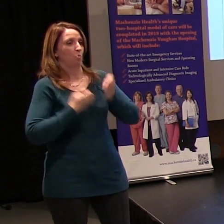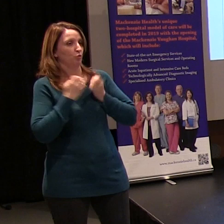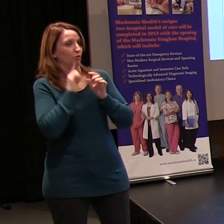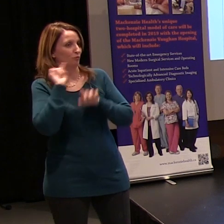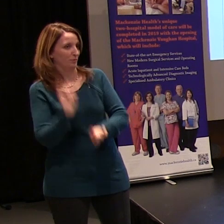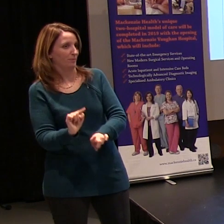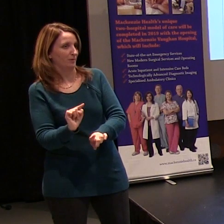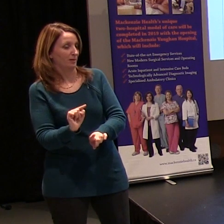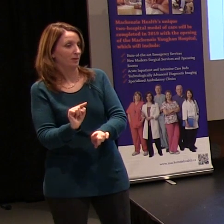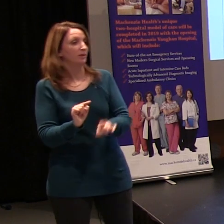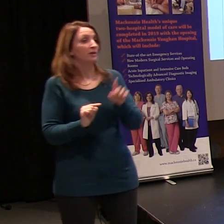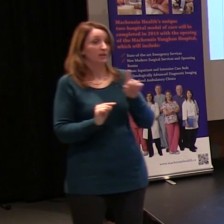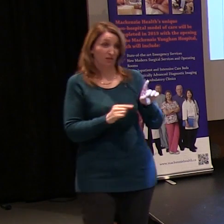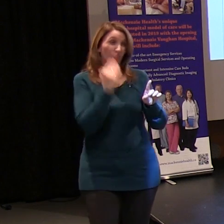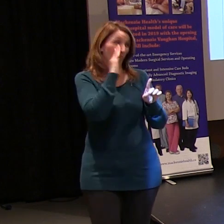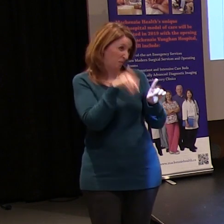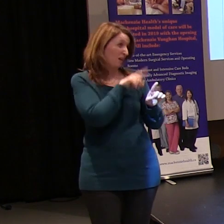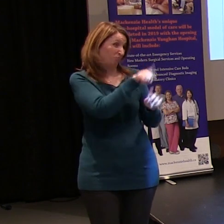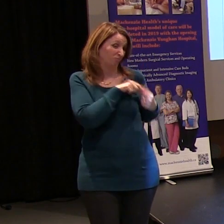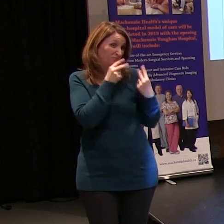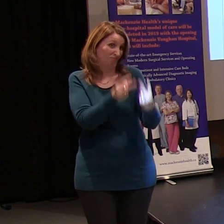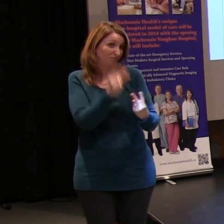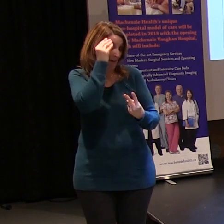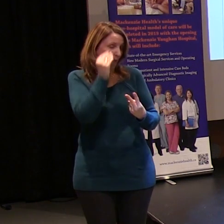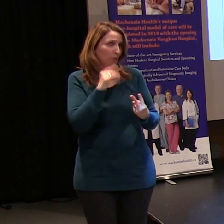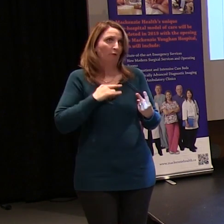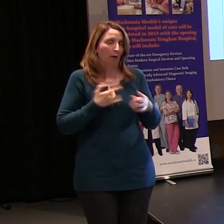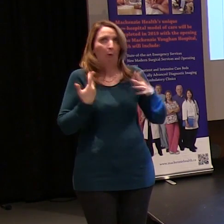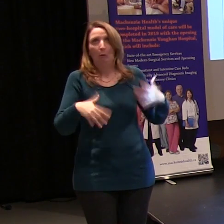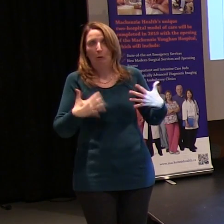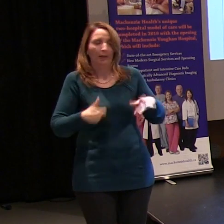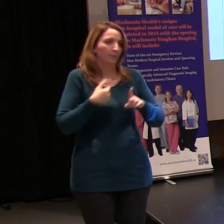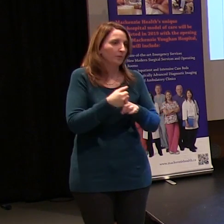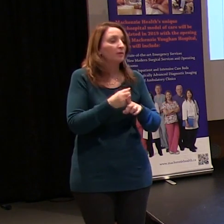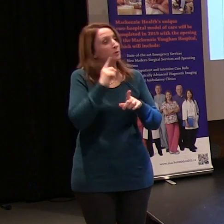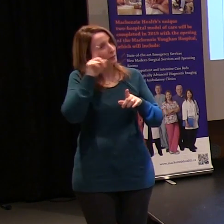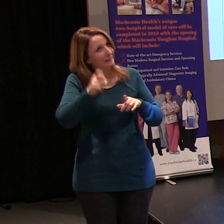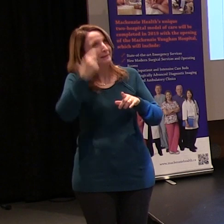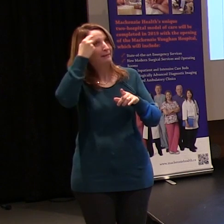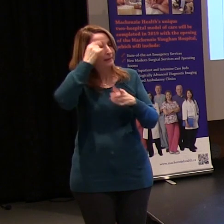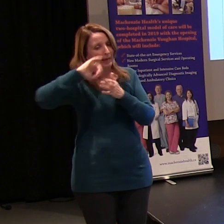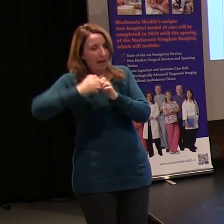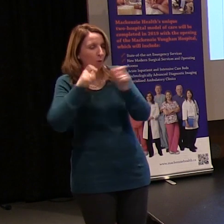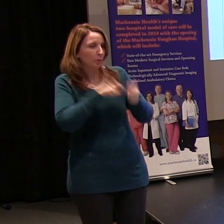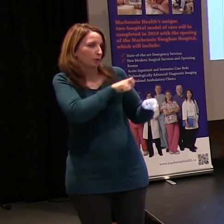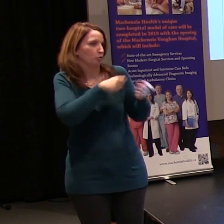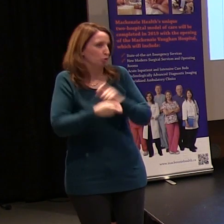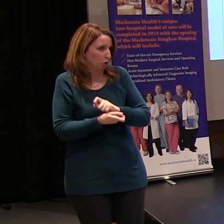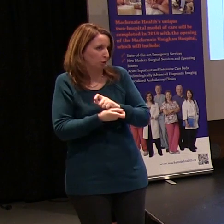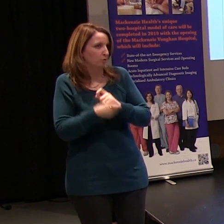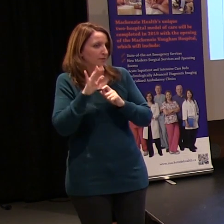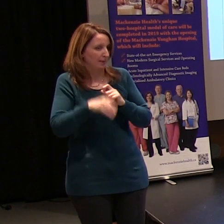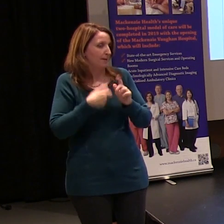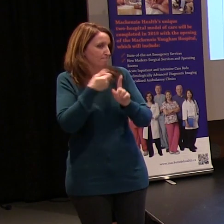we're going to a hospital, it's huge. How we are doing this space to impact this emotion. And the last thing will